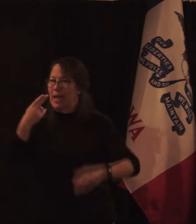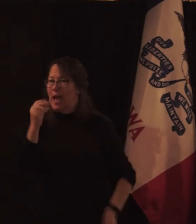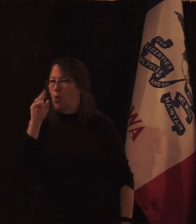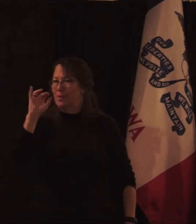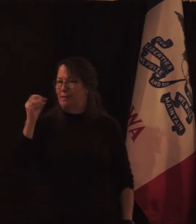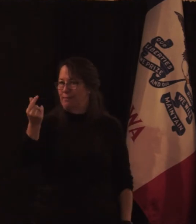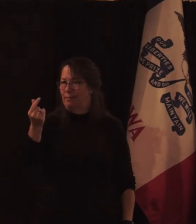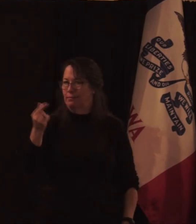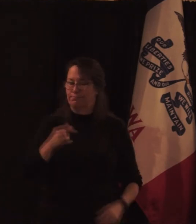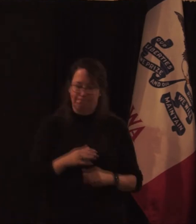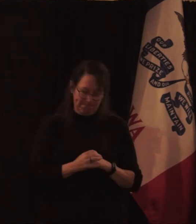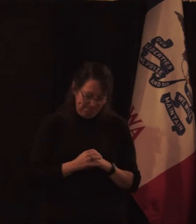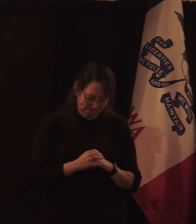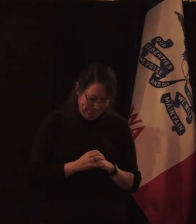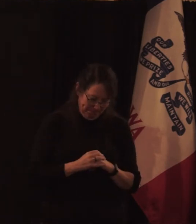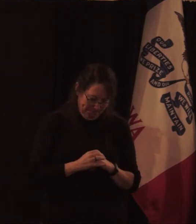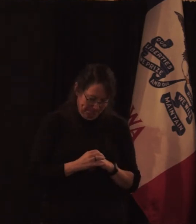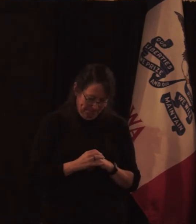Housing.